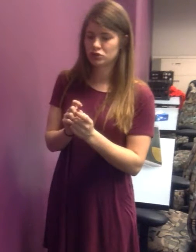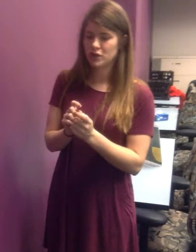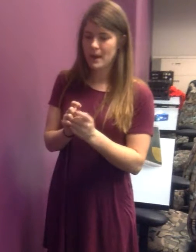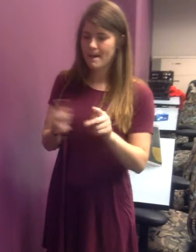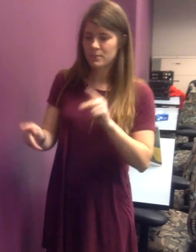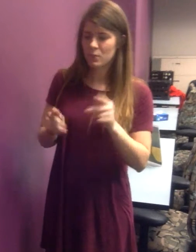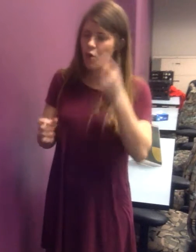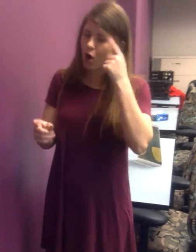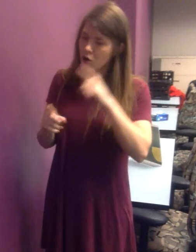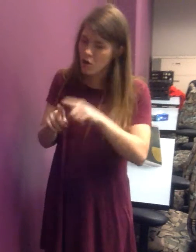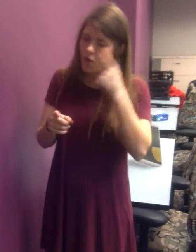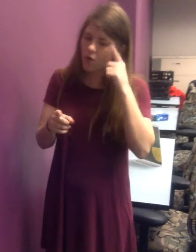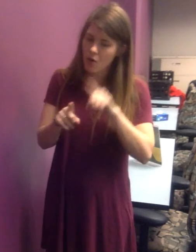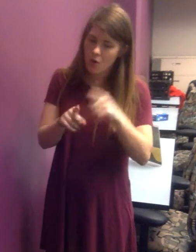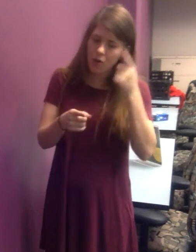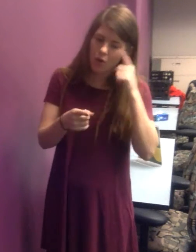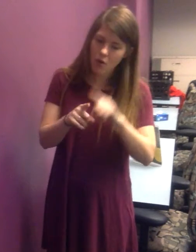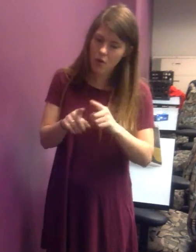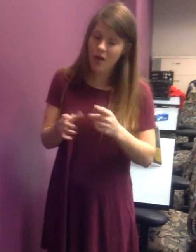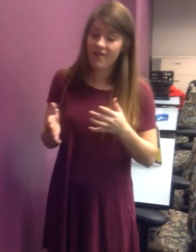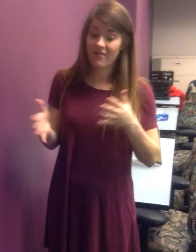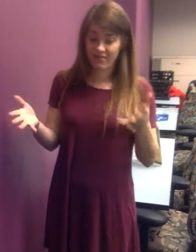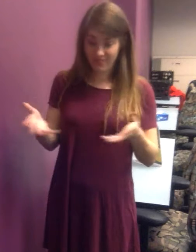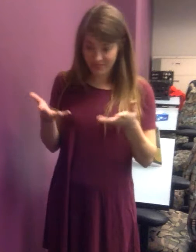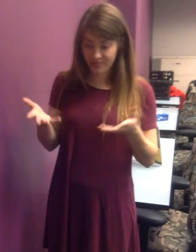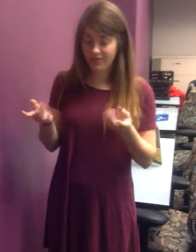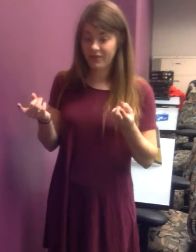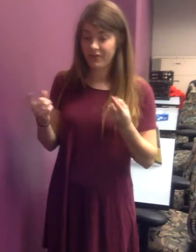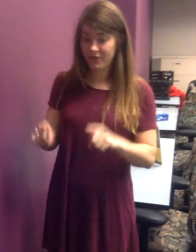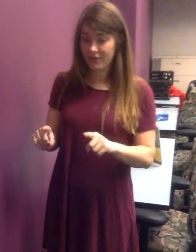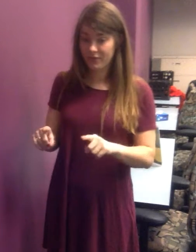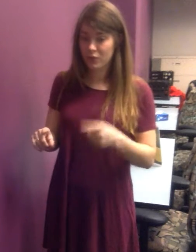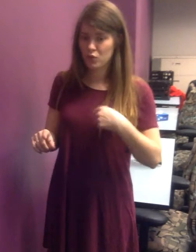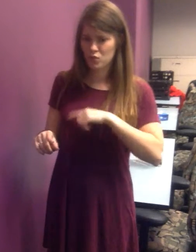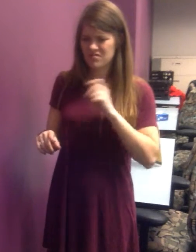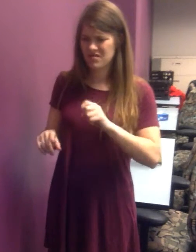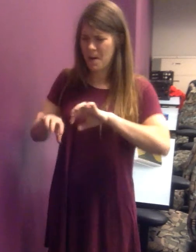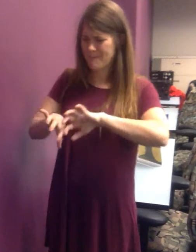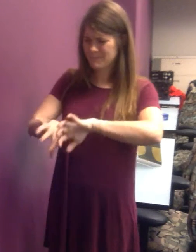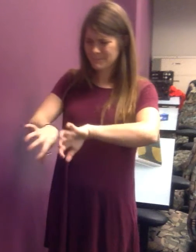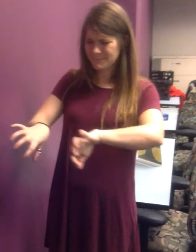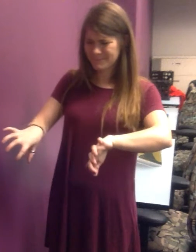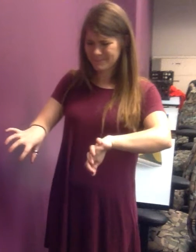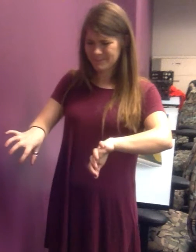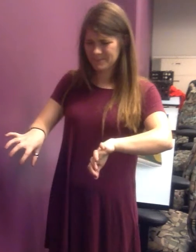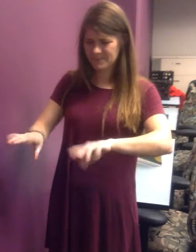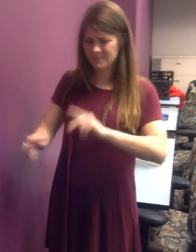So you had to go to work and break down this consensus. Yes, and we did it because we believed that the consensus was